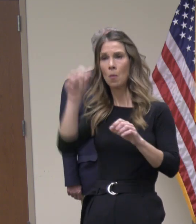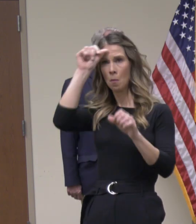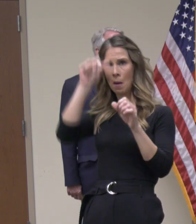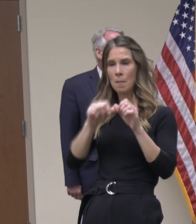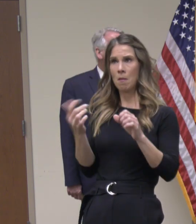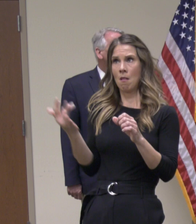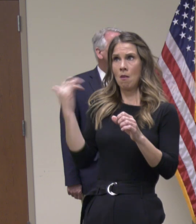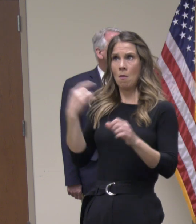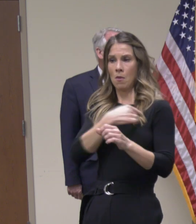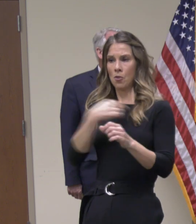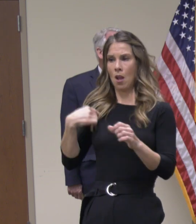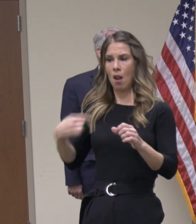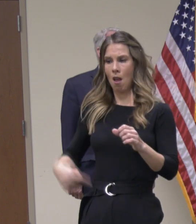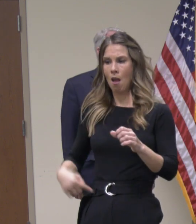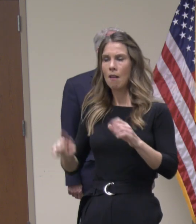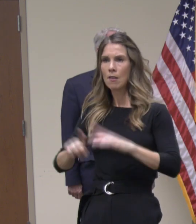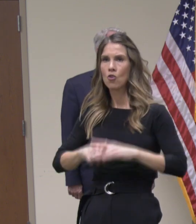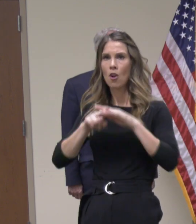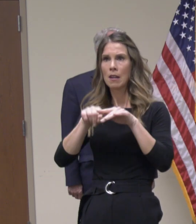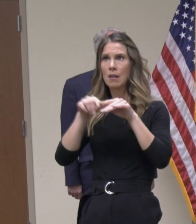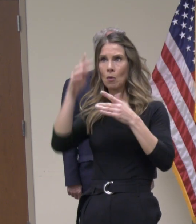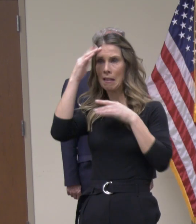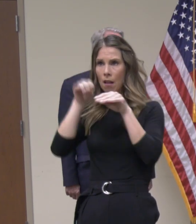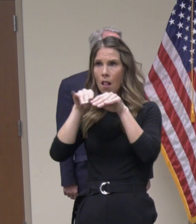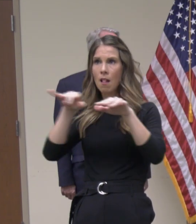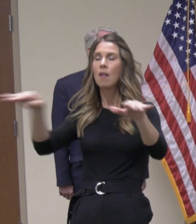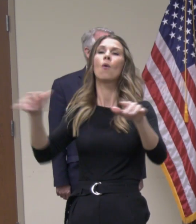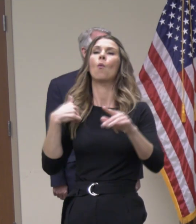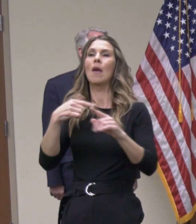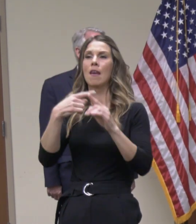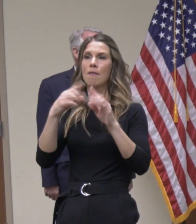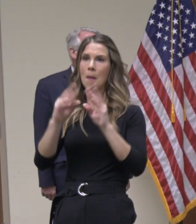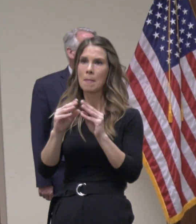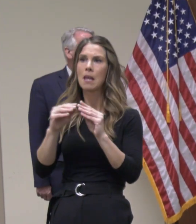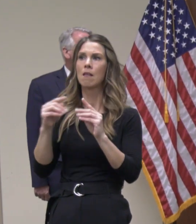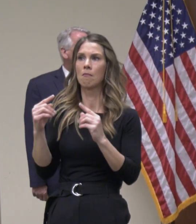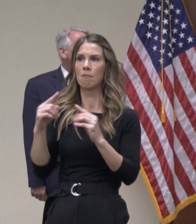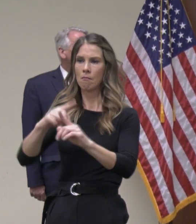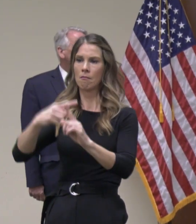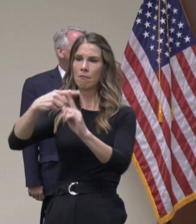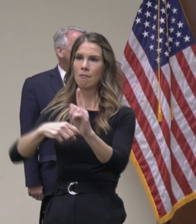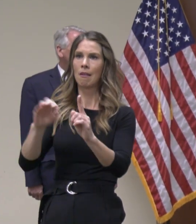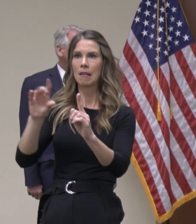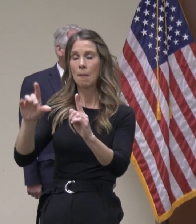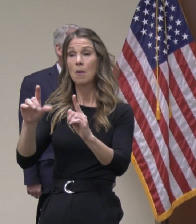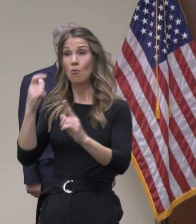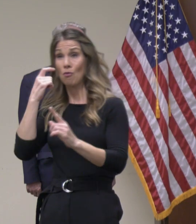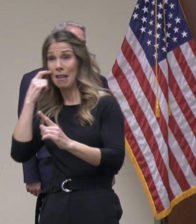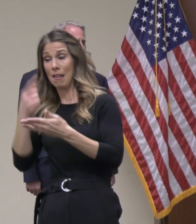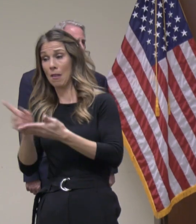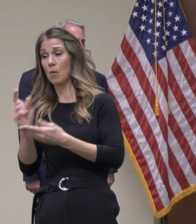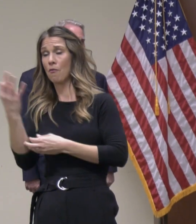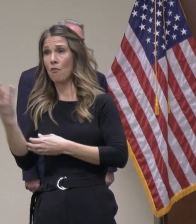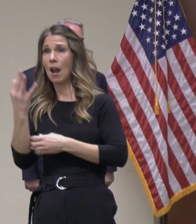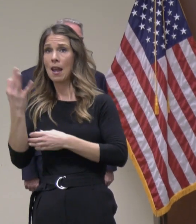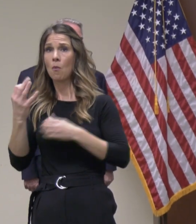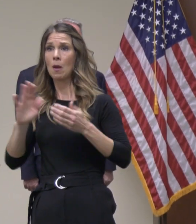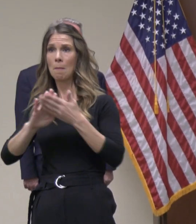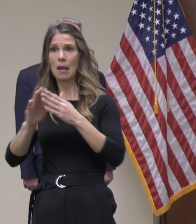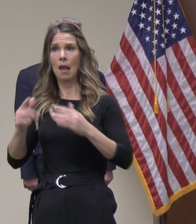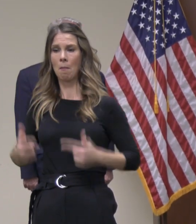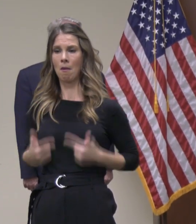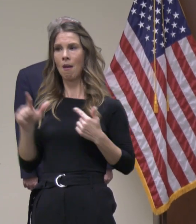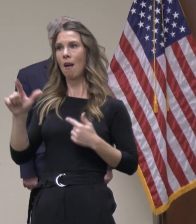Our infection control committees have been meeting since December. Our incident command center went live on Friday, but we had been planning up